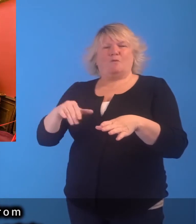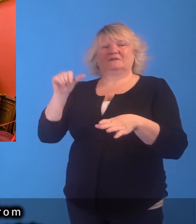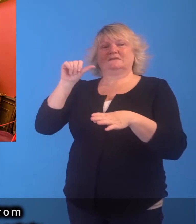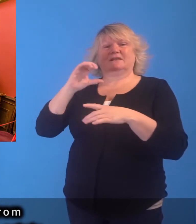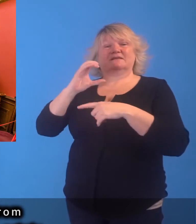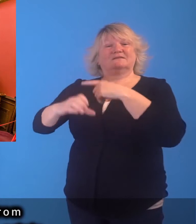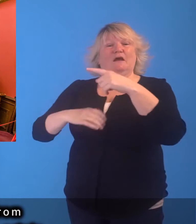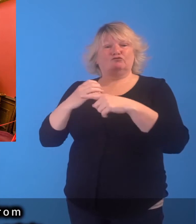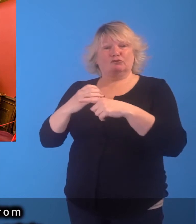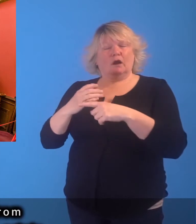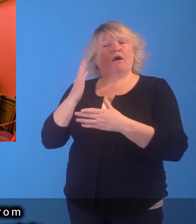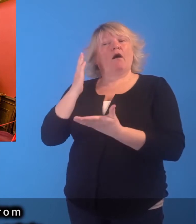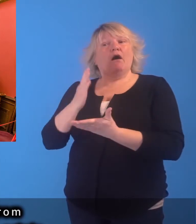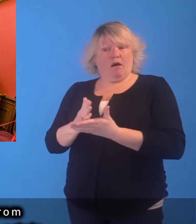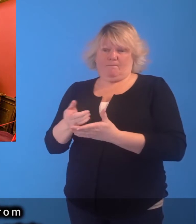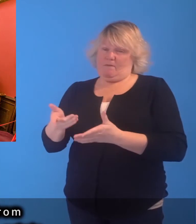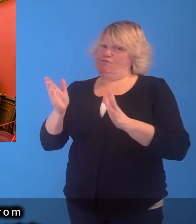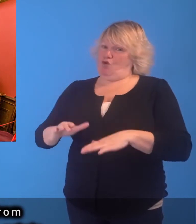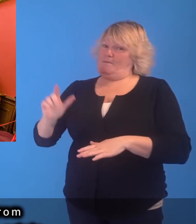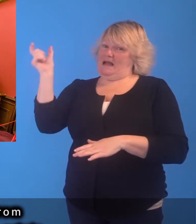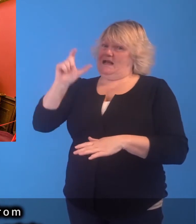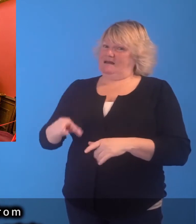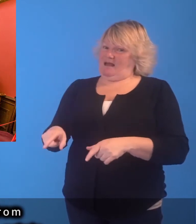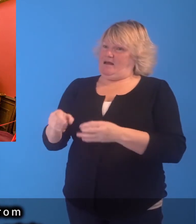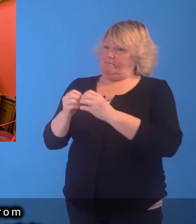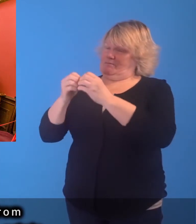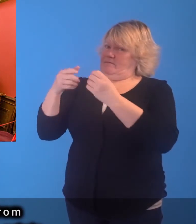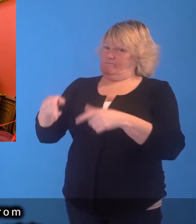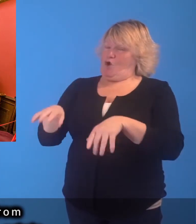rooms lead from this room.